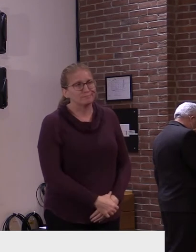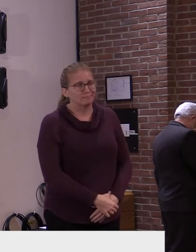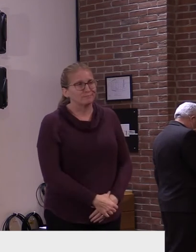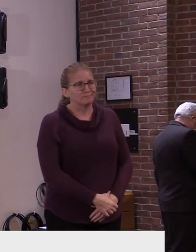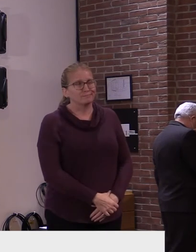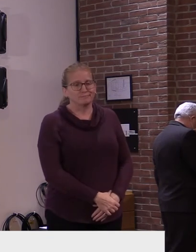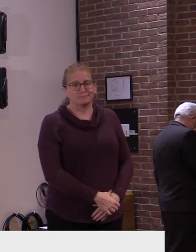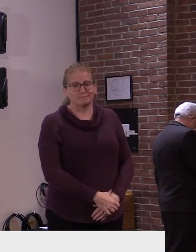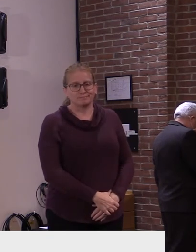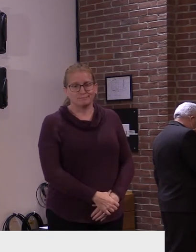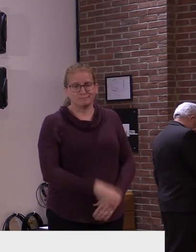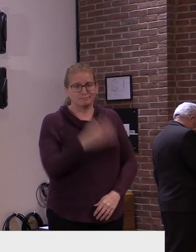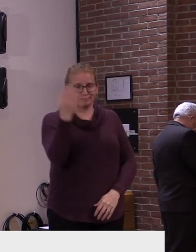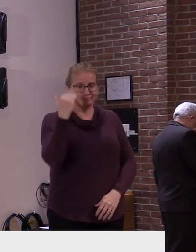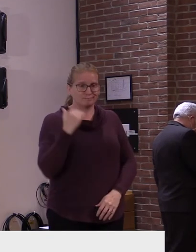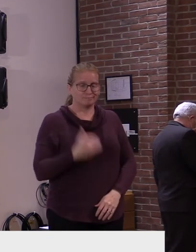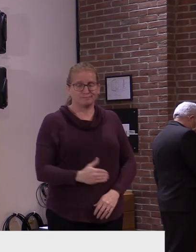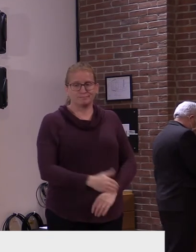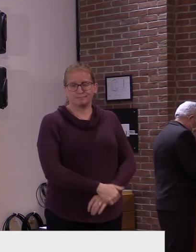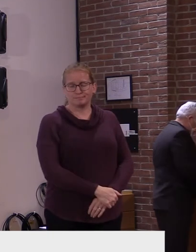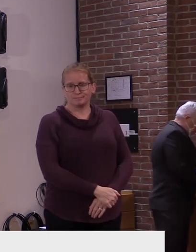dana local 22